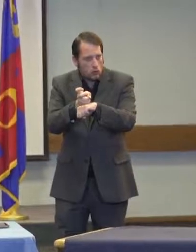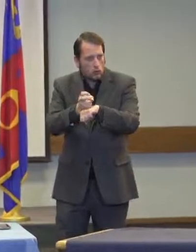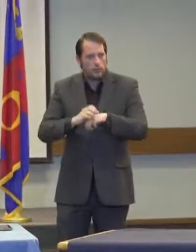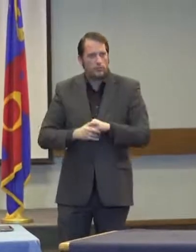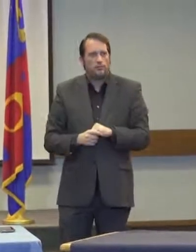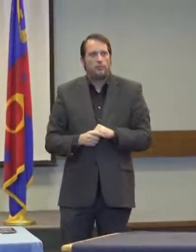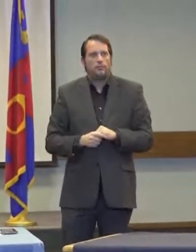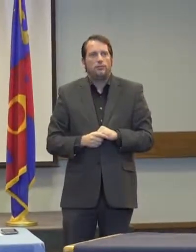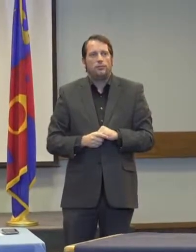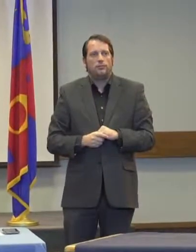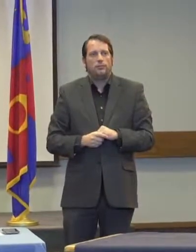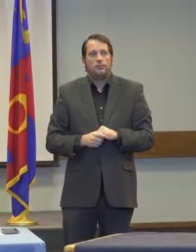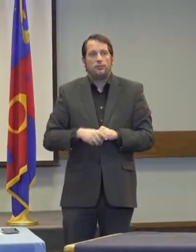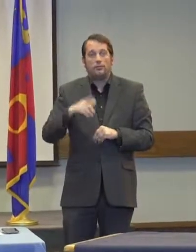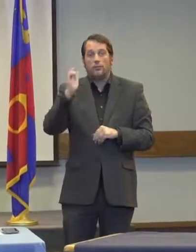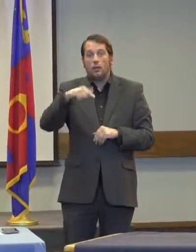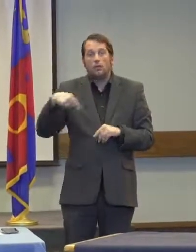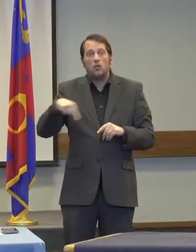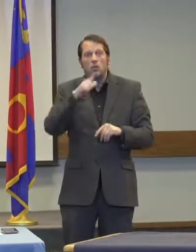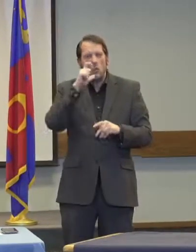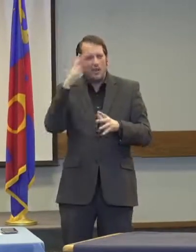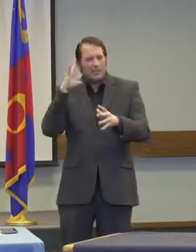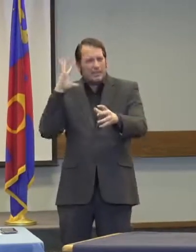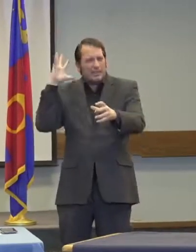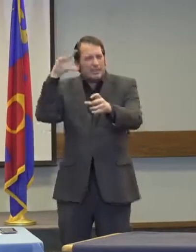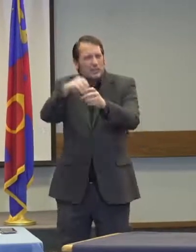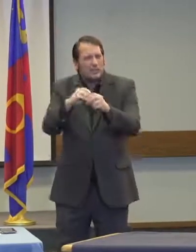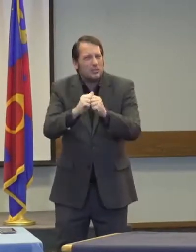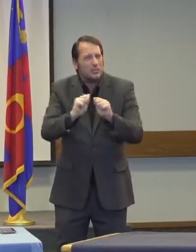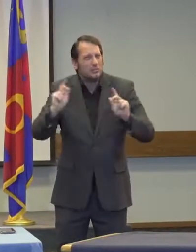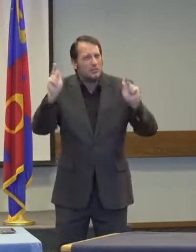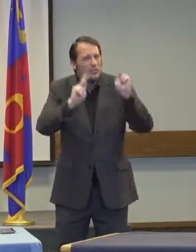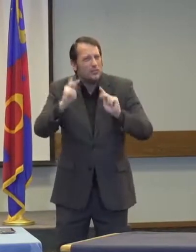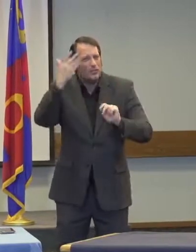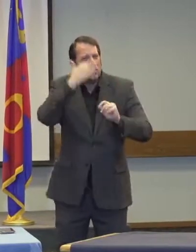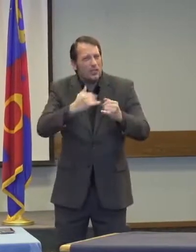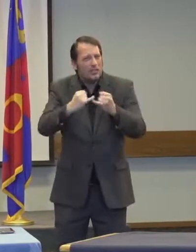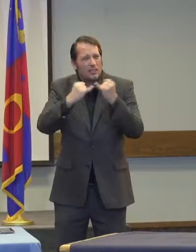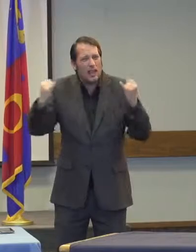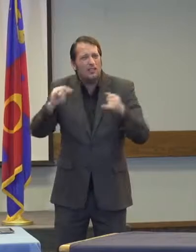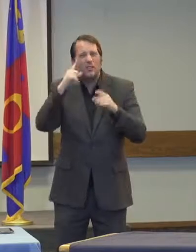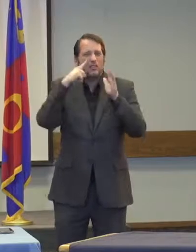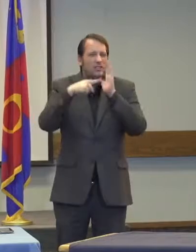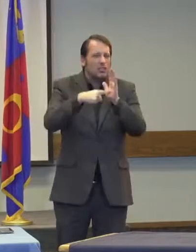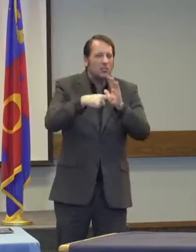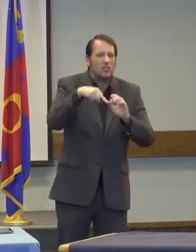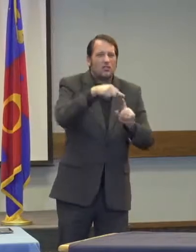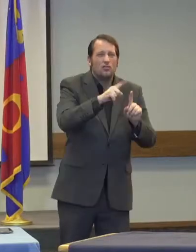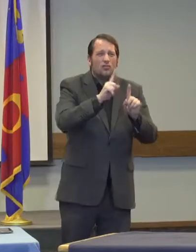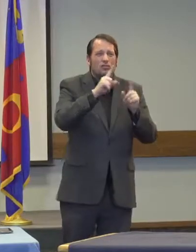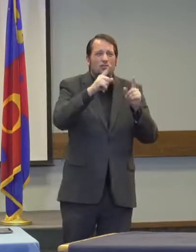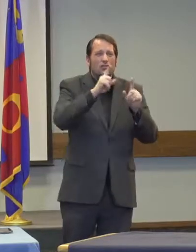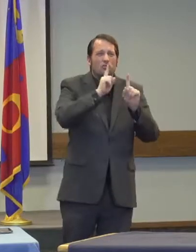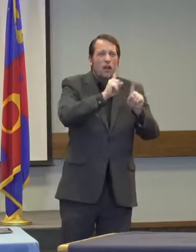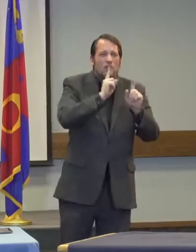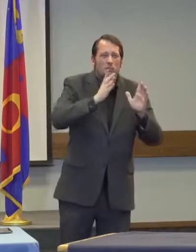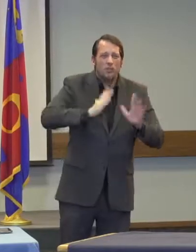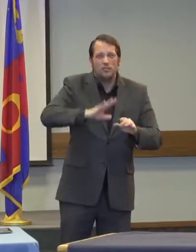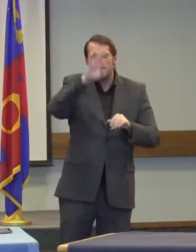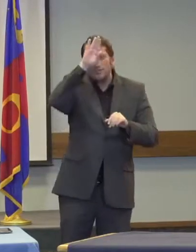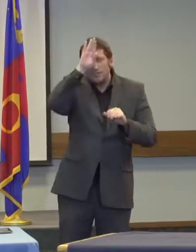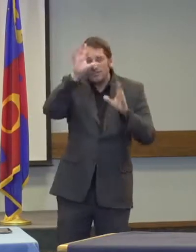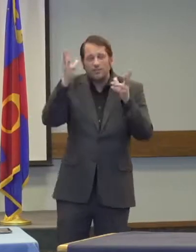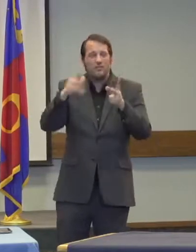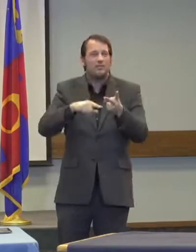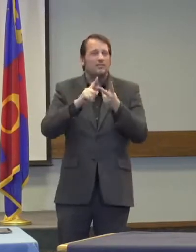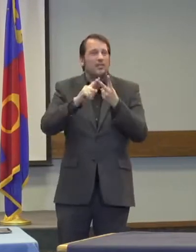our healthcare workers, our first line responders, to folks in grocery stores providing services across the board. Thank you